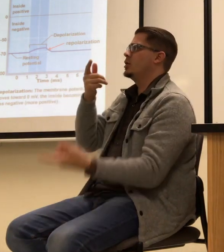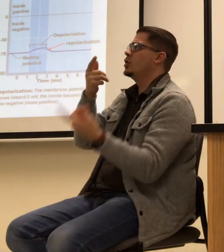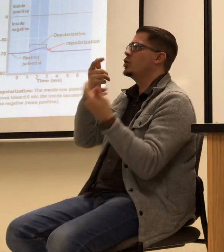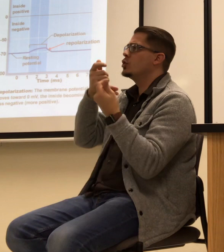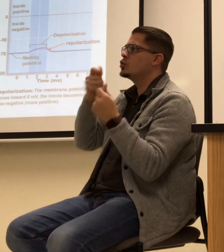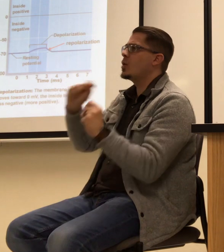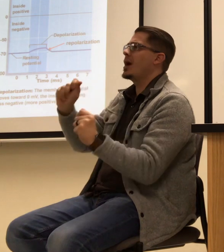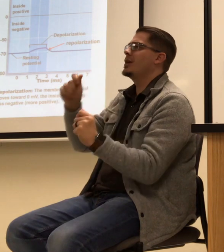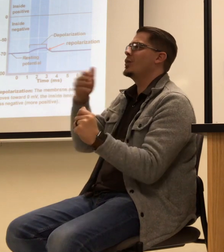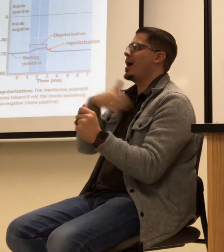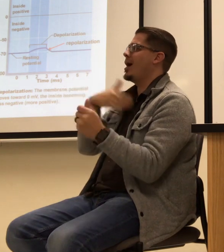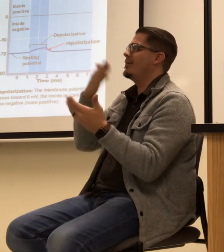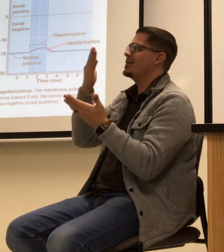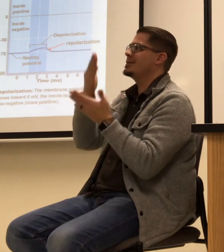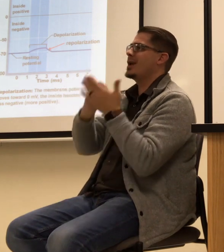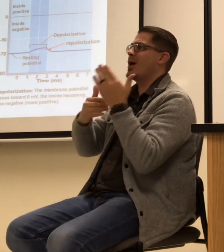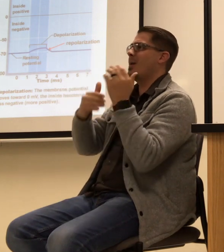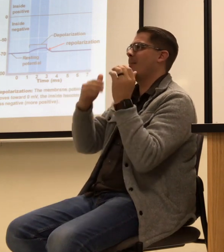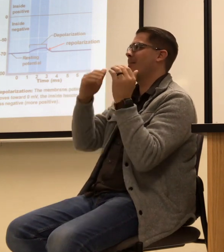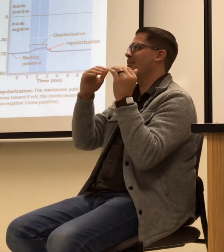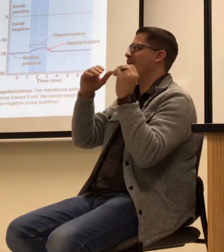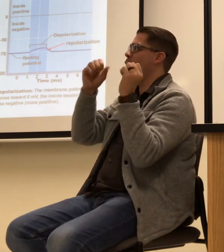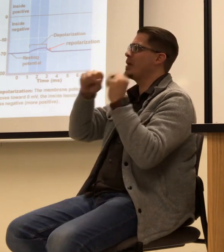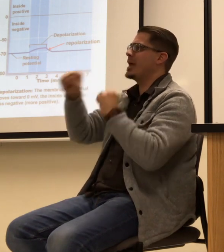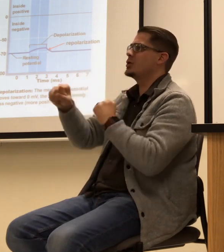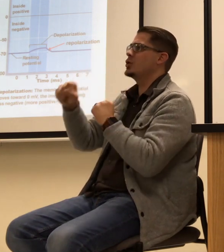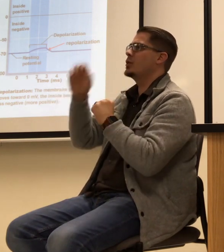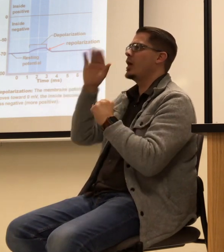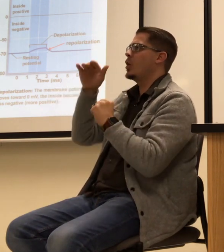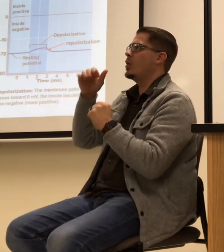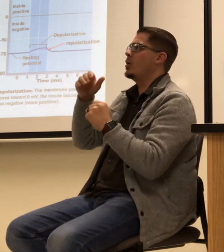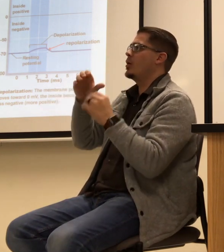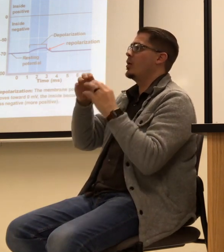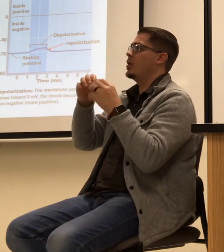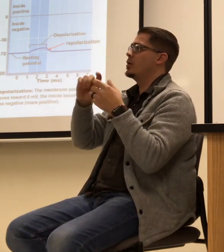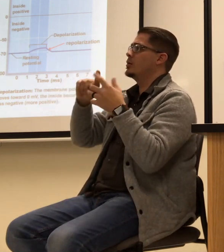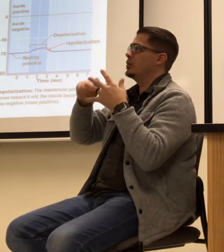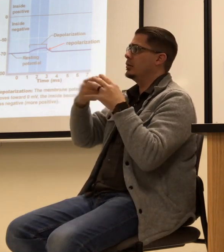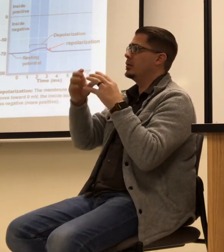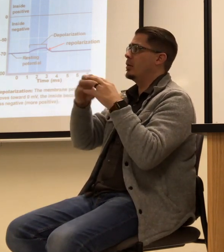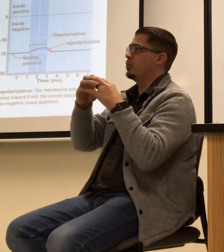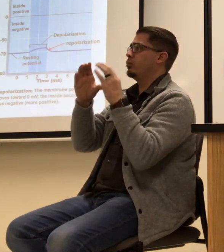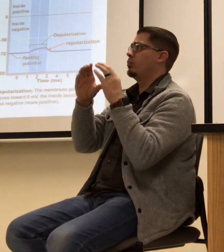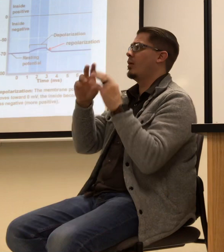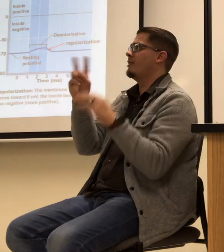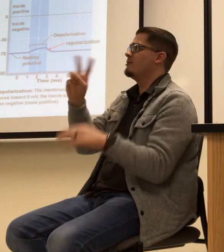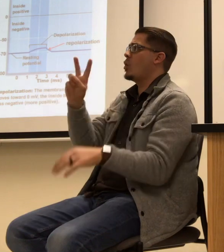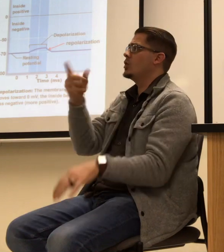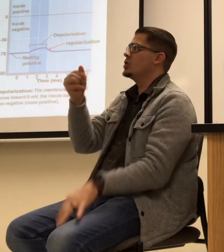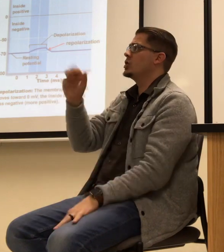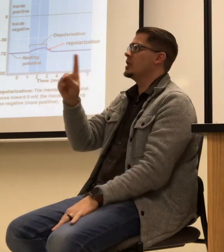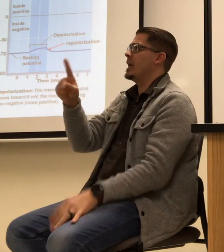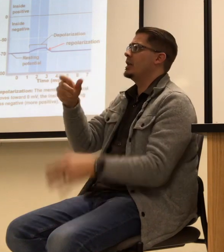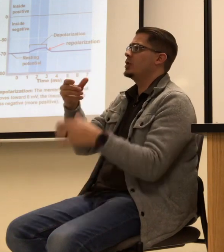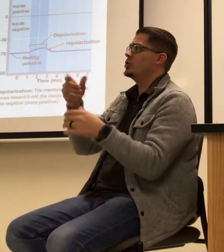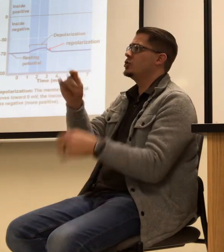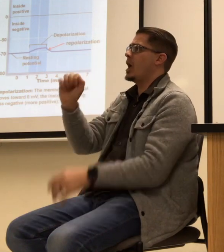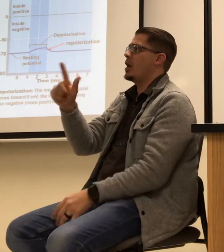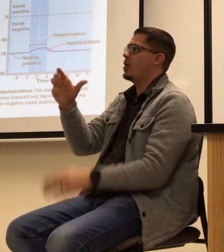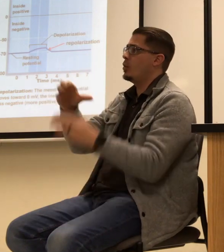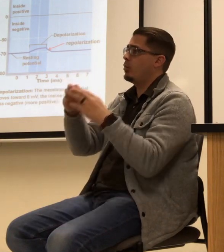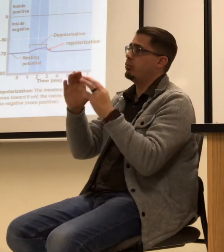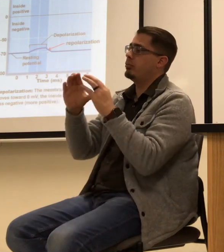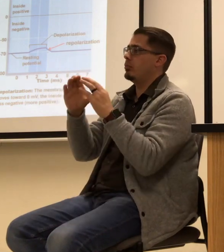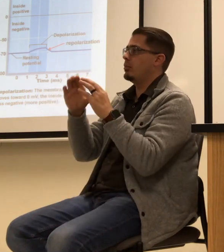to reach some threshold potential that will turn on those voltage-gated channels. That's kind of the goal